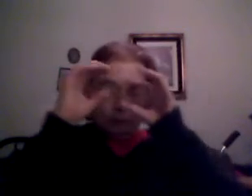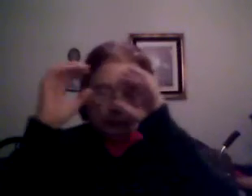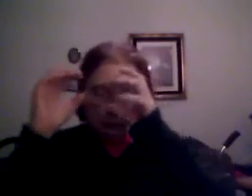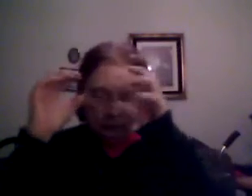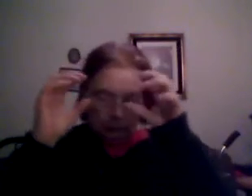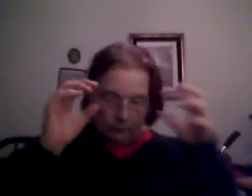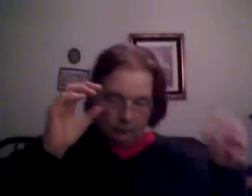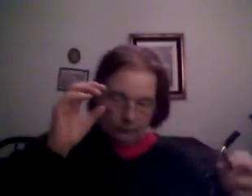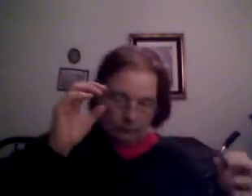Binoculars.